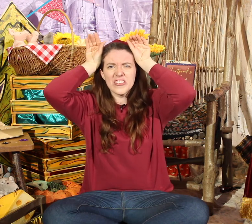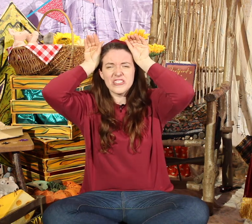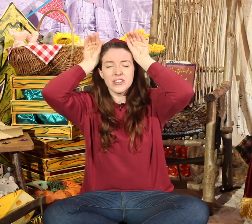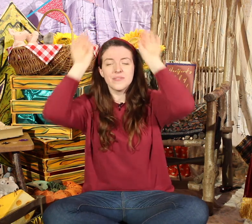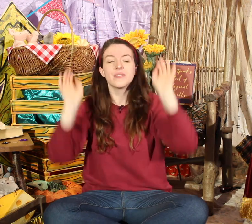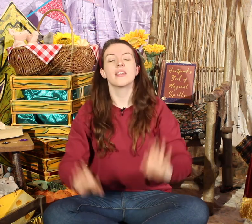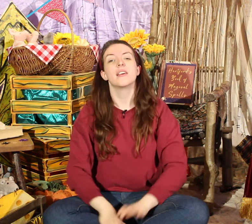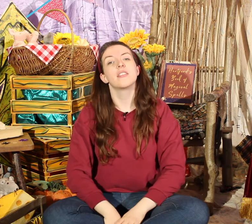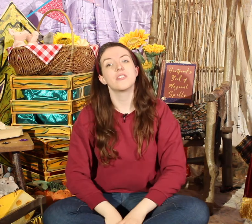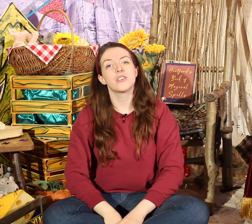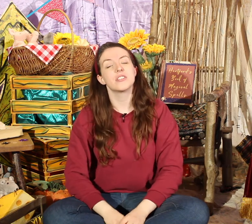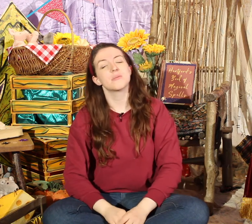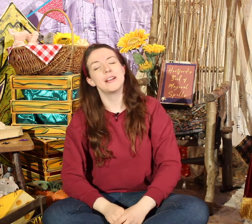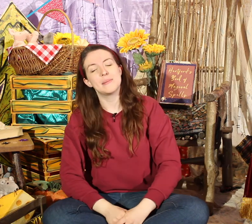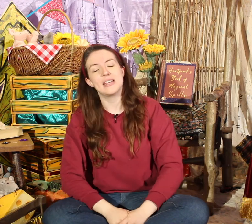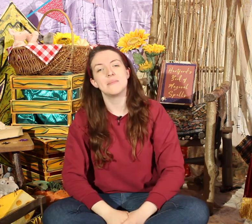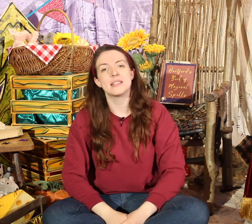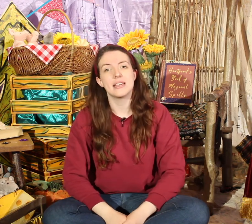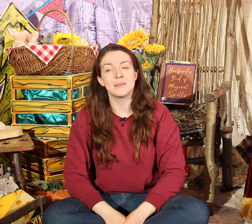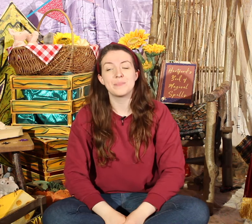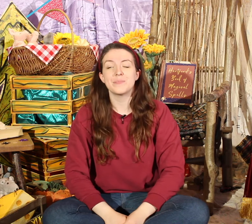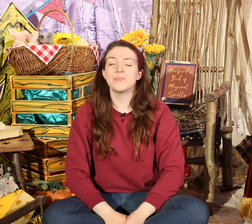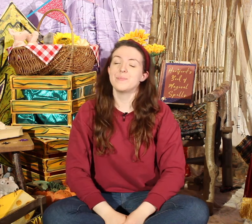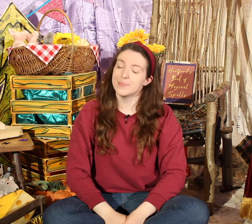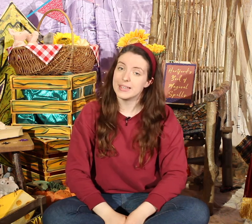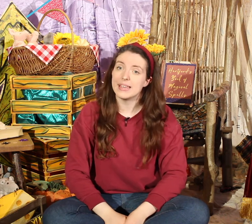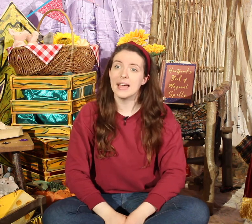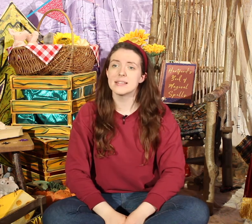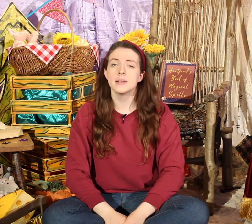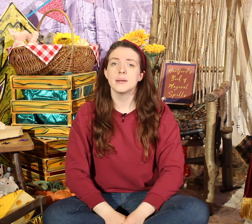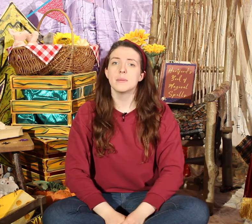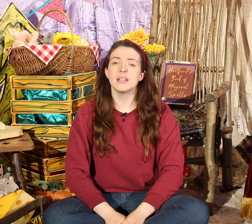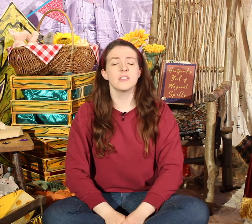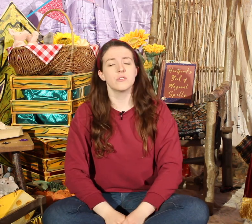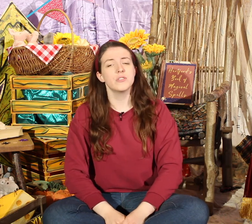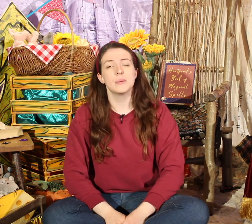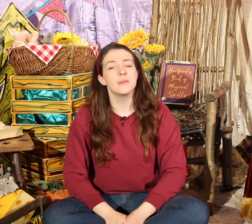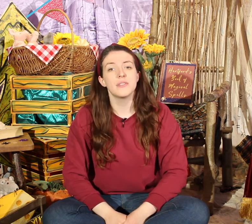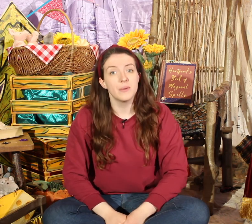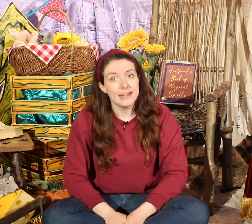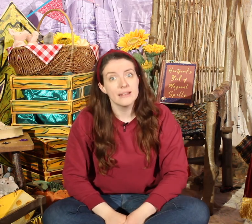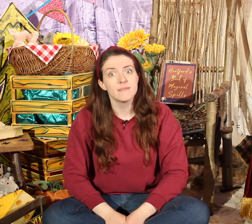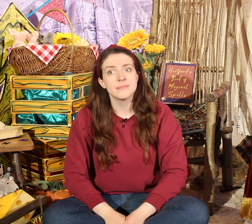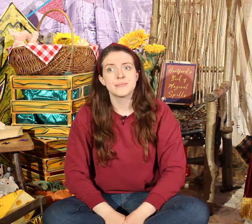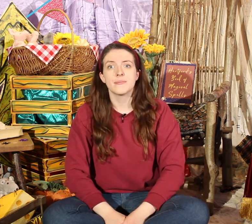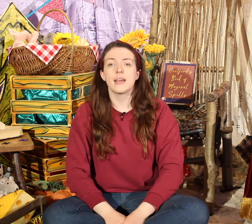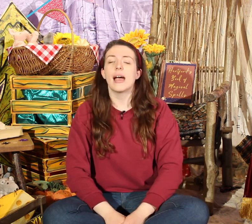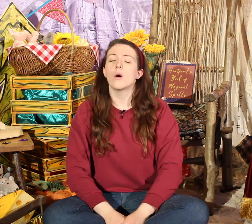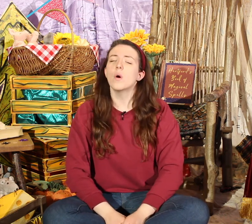lost. The tortoise went up to him and said, yes, but it's not about the winning. I hope